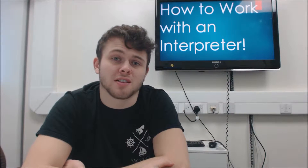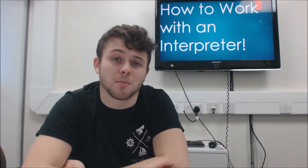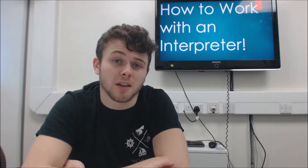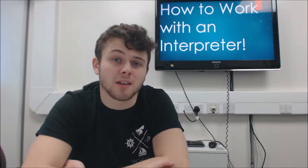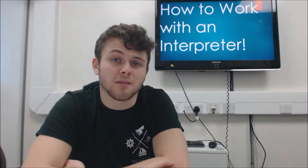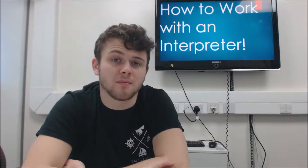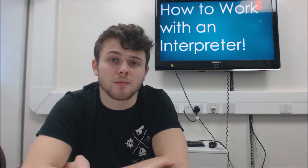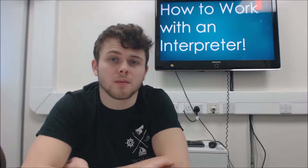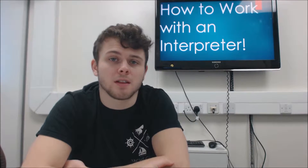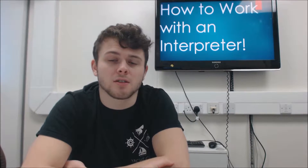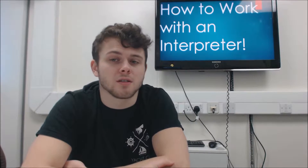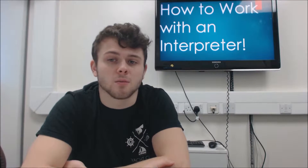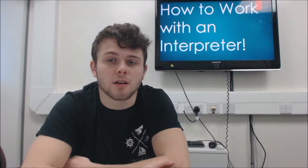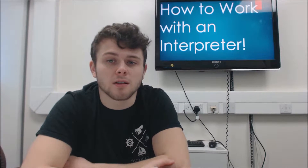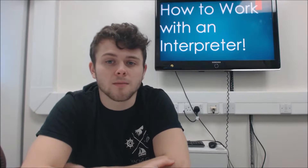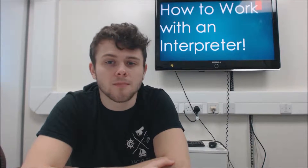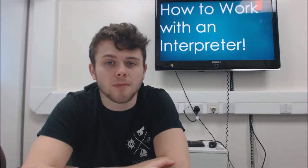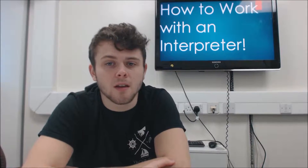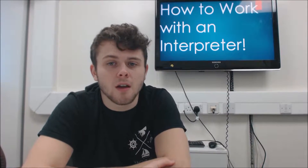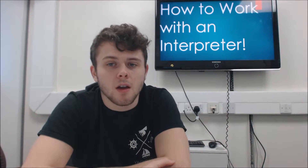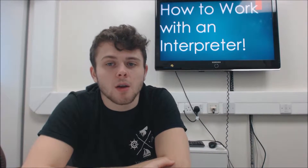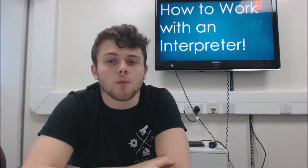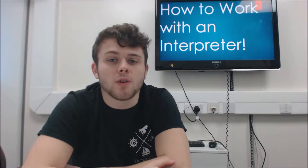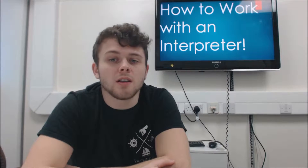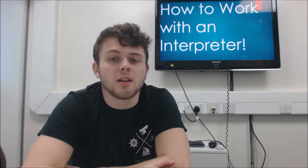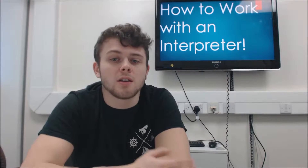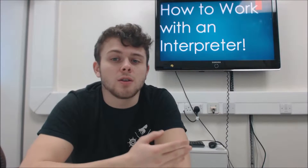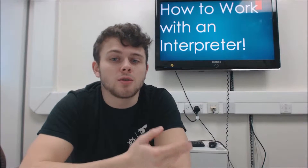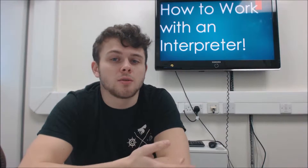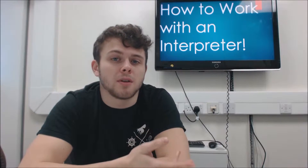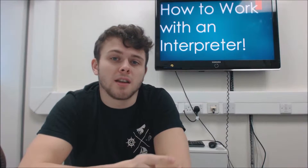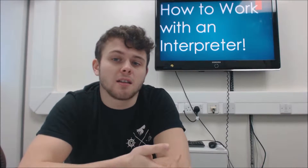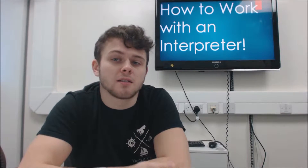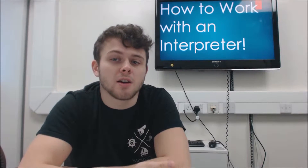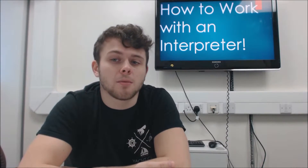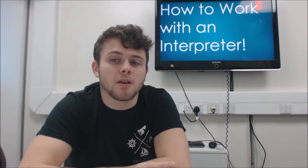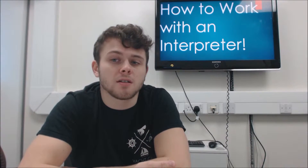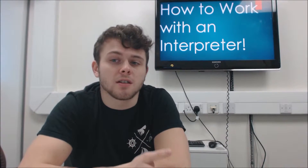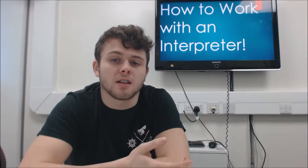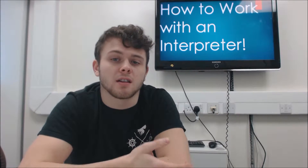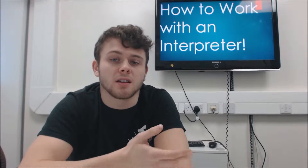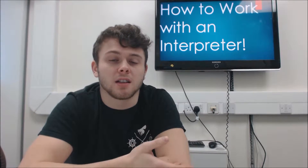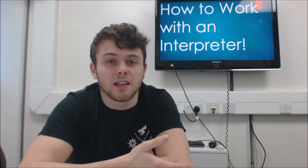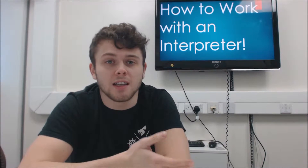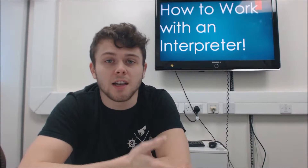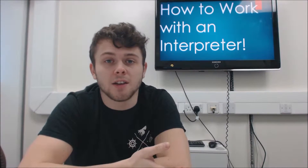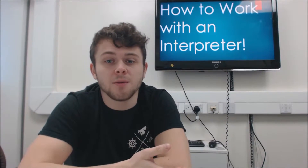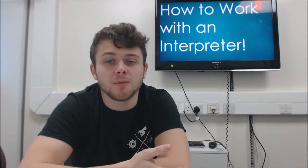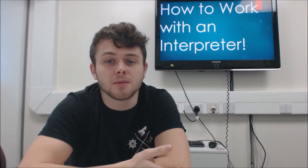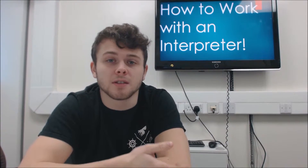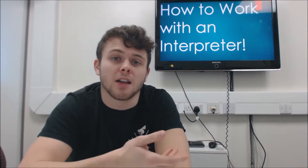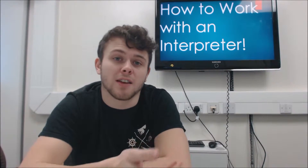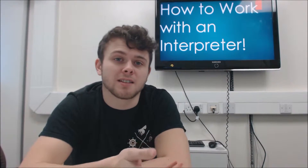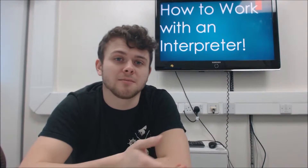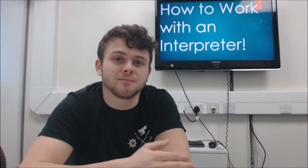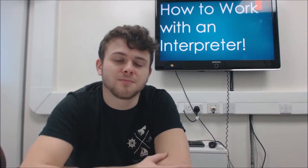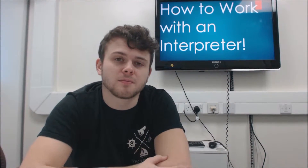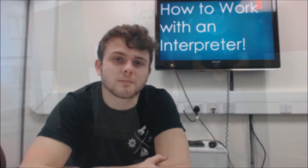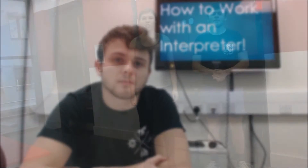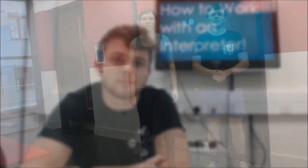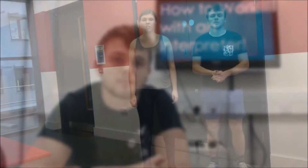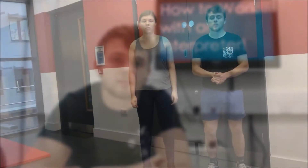whilst you're trying to speak. It just doesn't work. Really, you should be near the interpreter so that they can clearly hear you, like